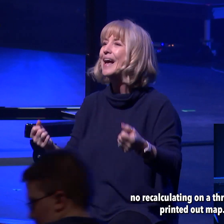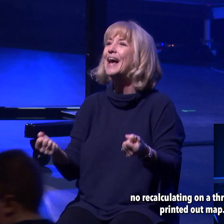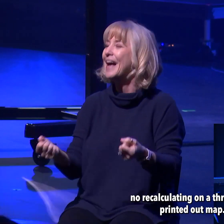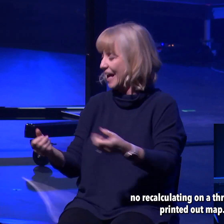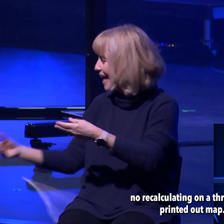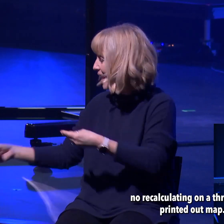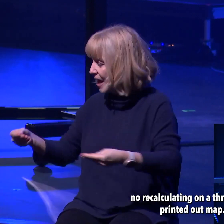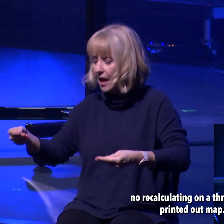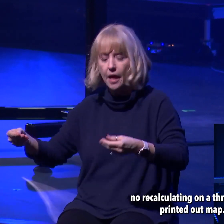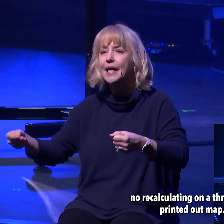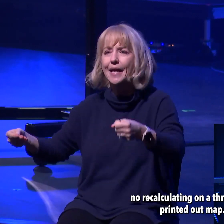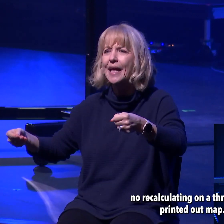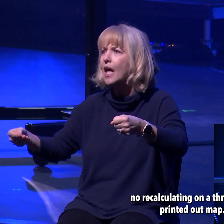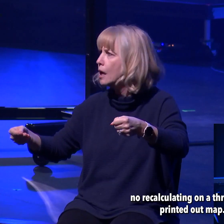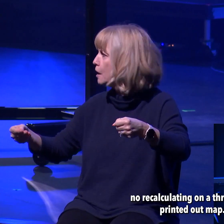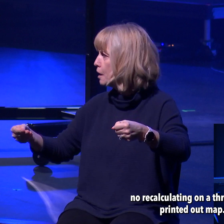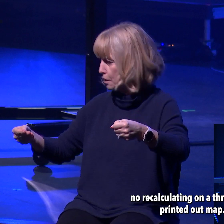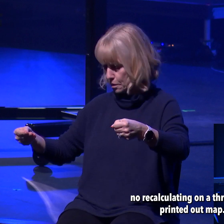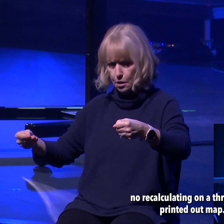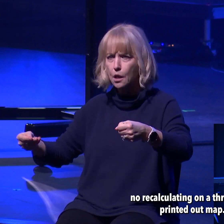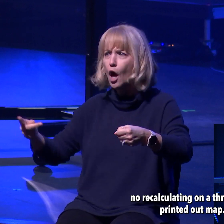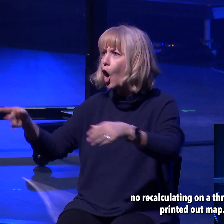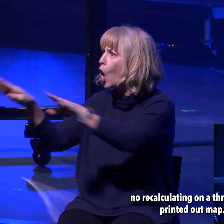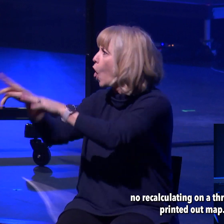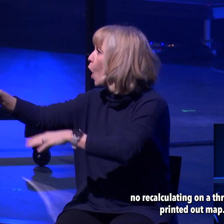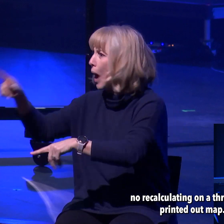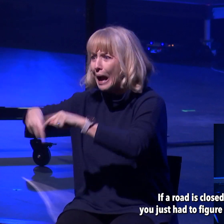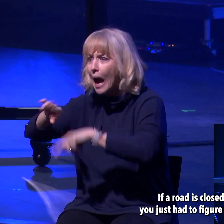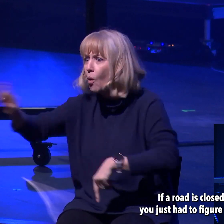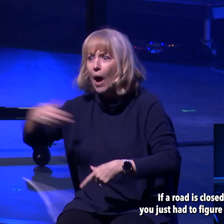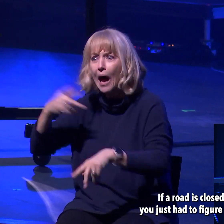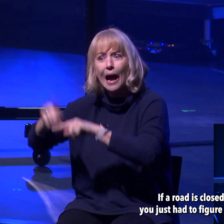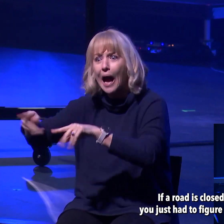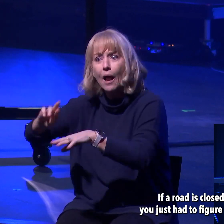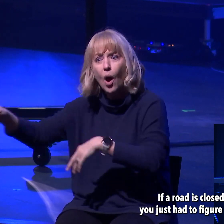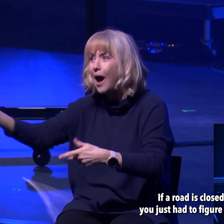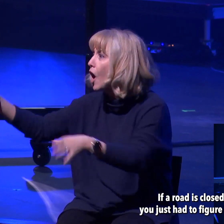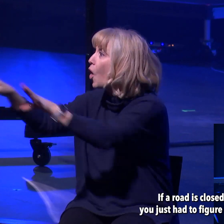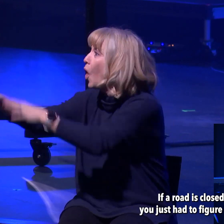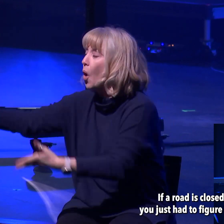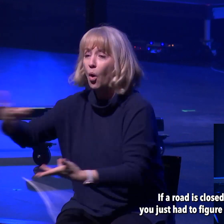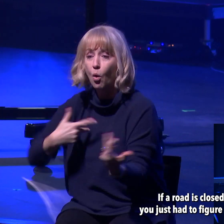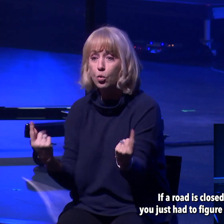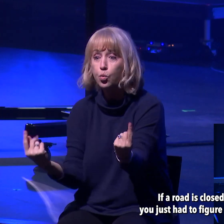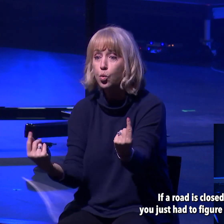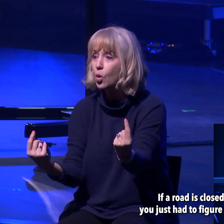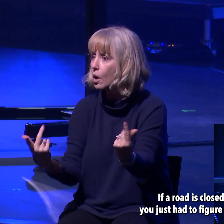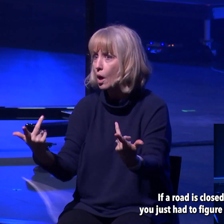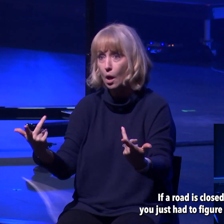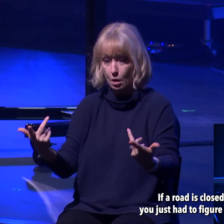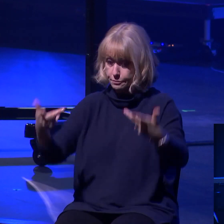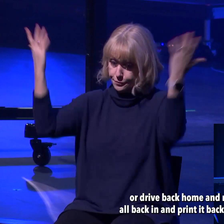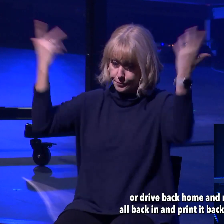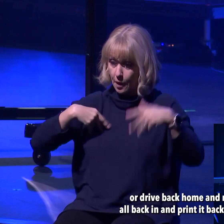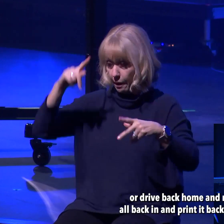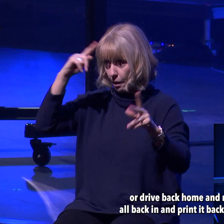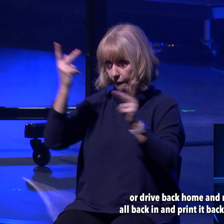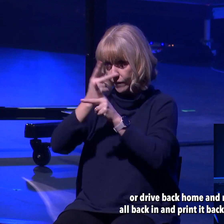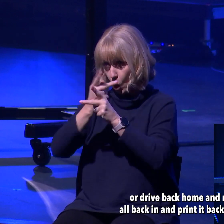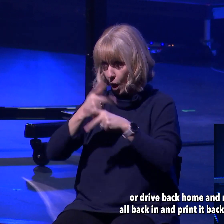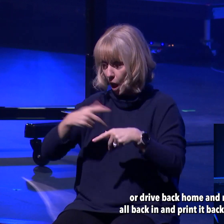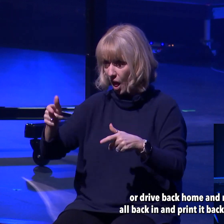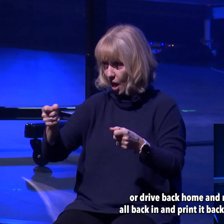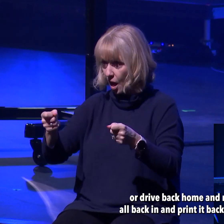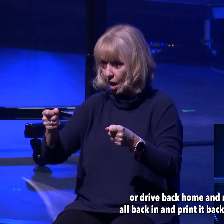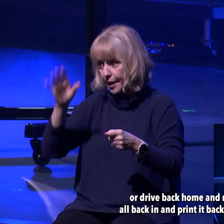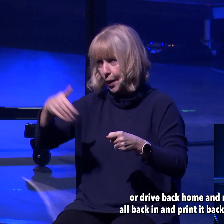there's no recalculating on a 3-page printed out map. If a road was closed, you just had to figure it out or drive back